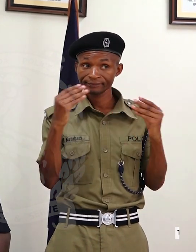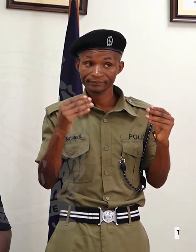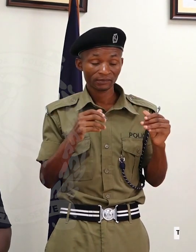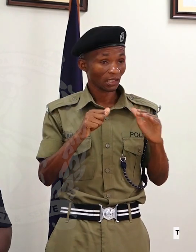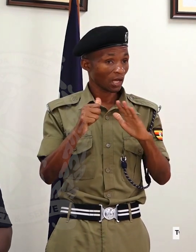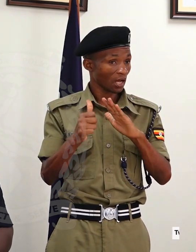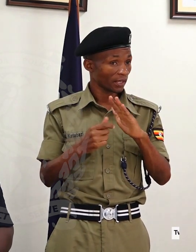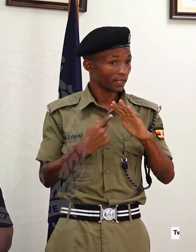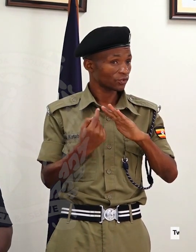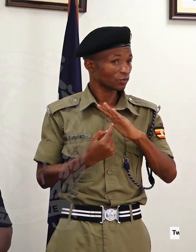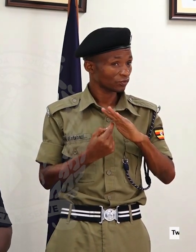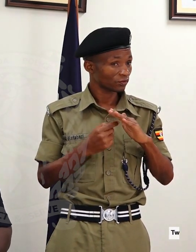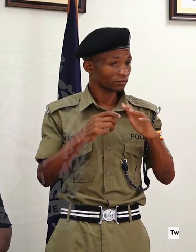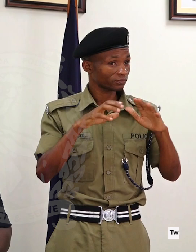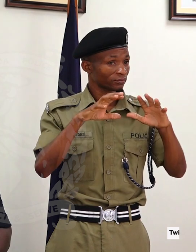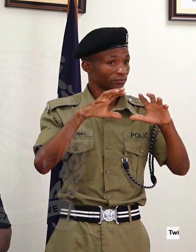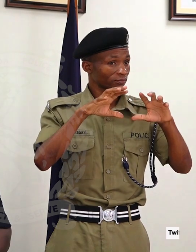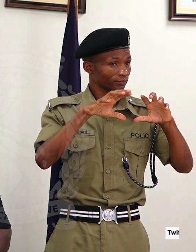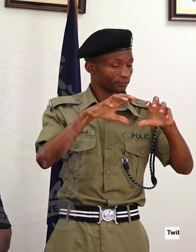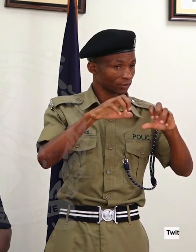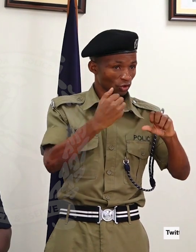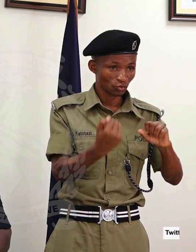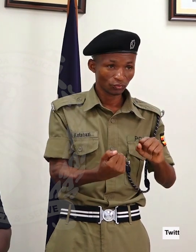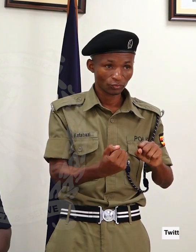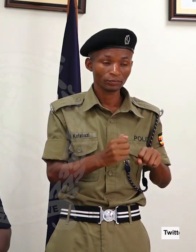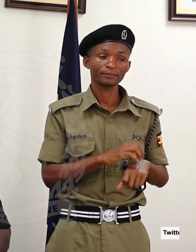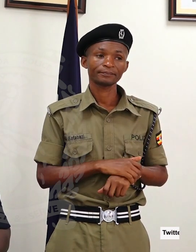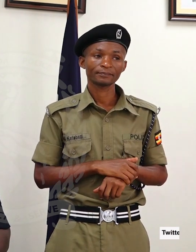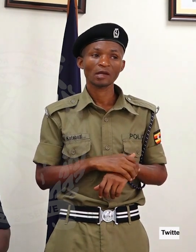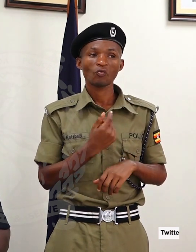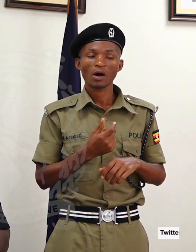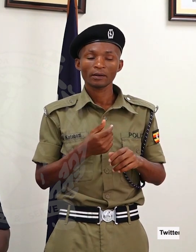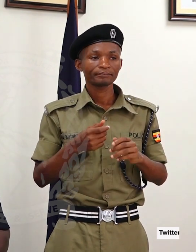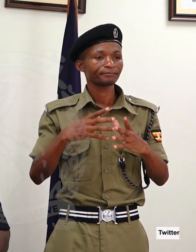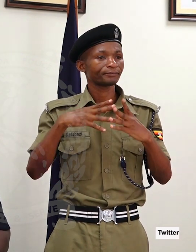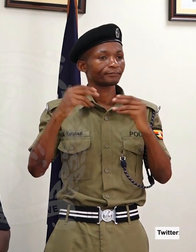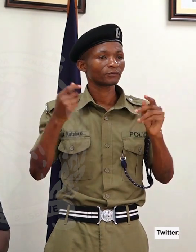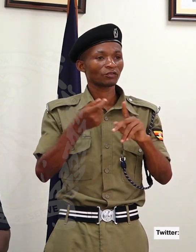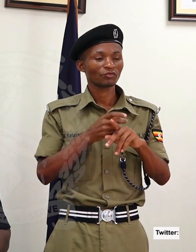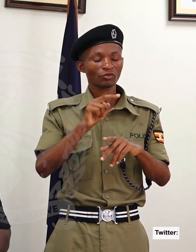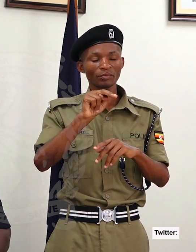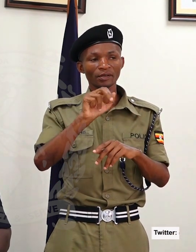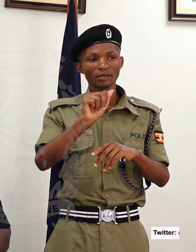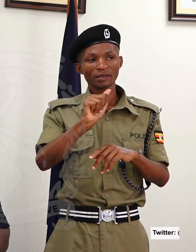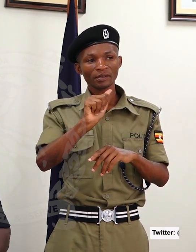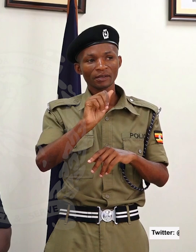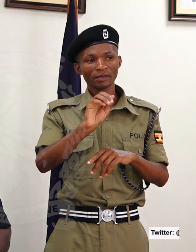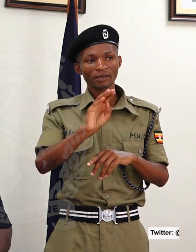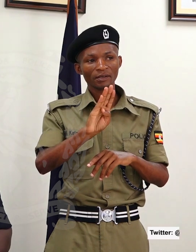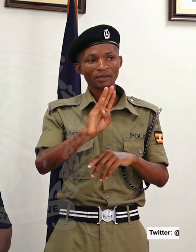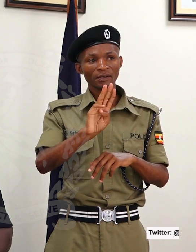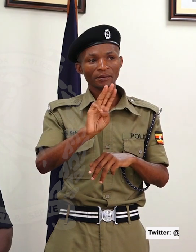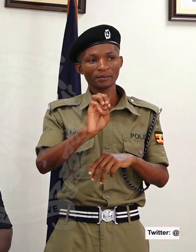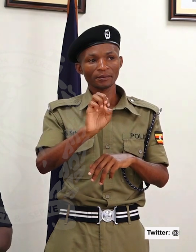kidnap. There was one who disappeared from Naweru, the five-year-old. She was